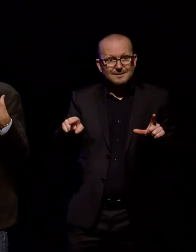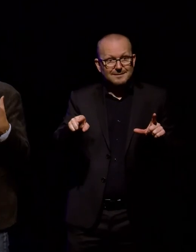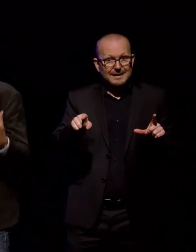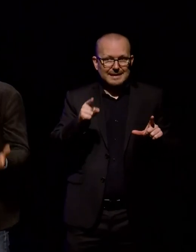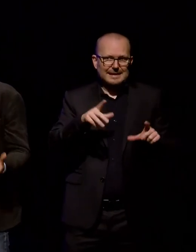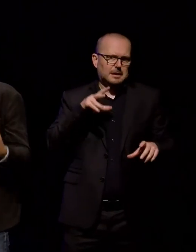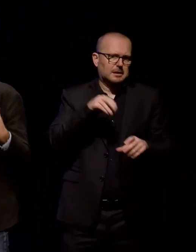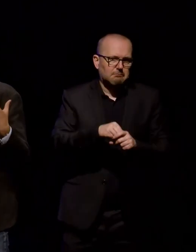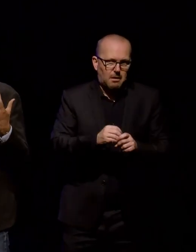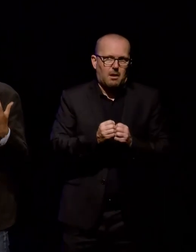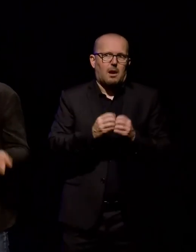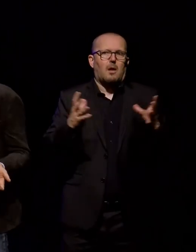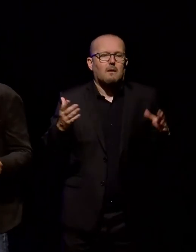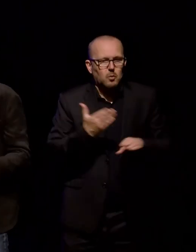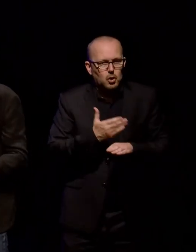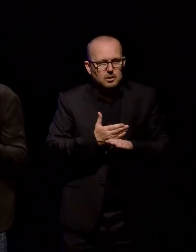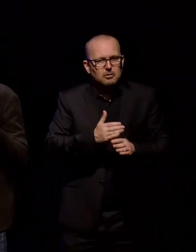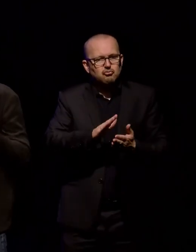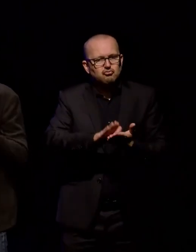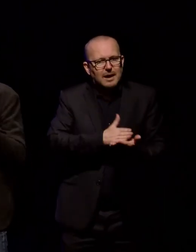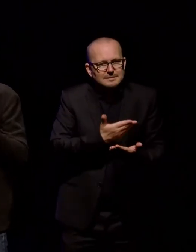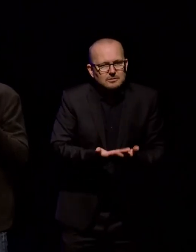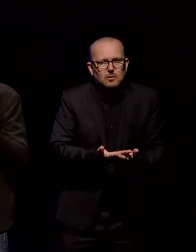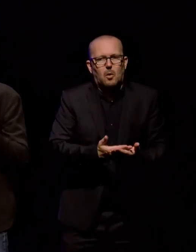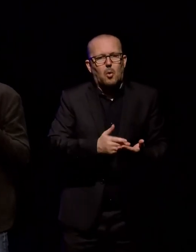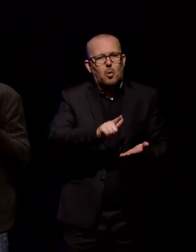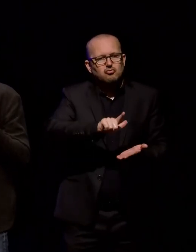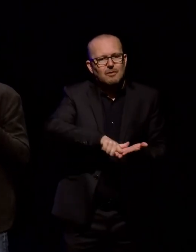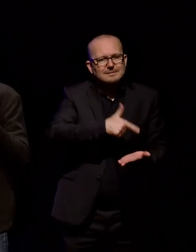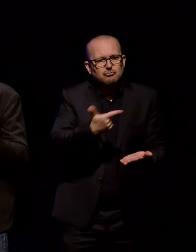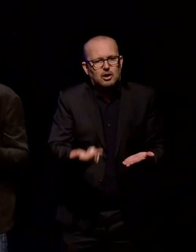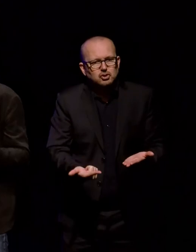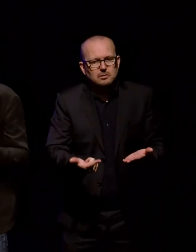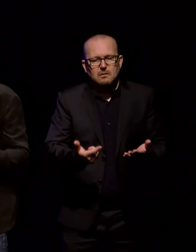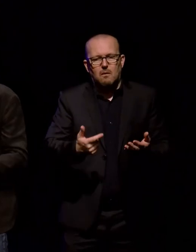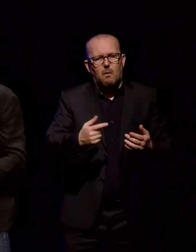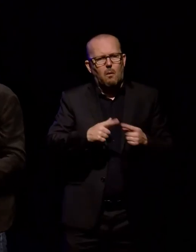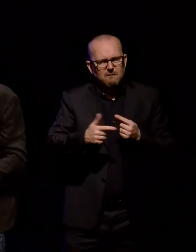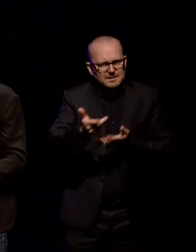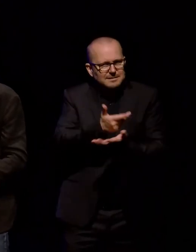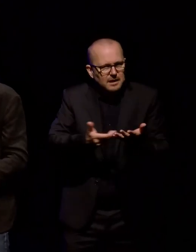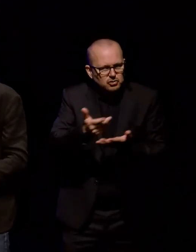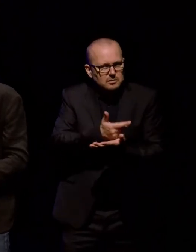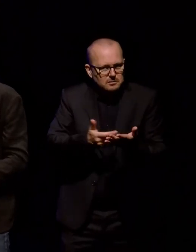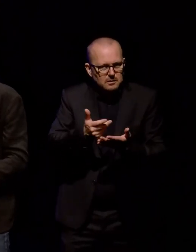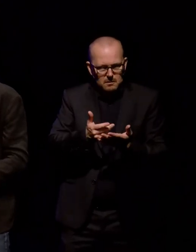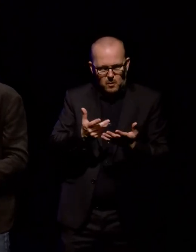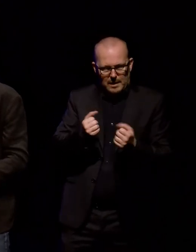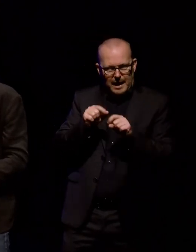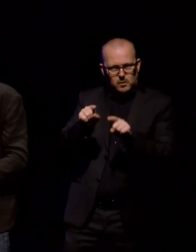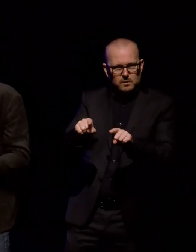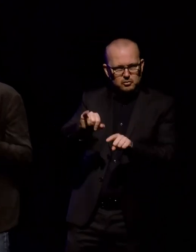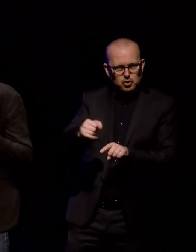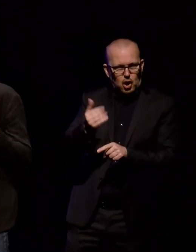terms of translation and transliteration of all the discussion we had with Balung